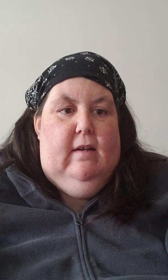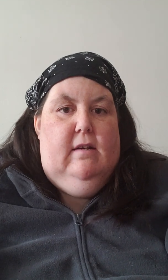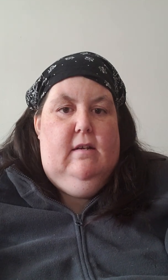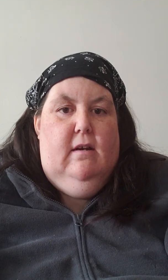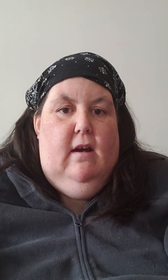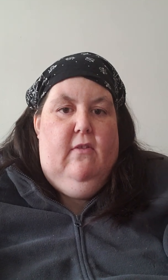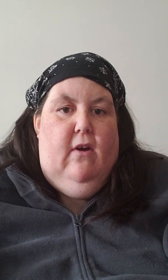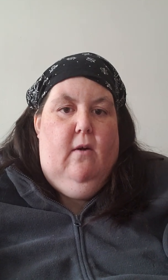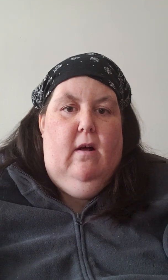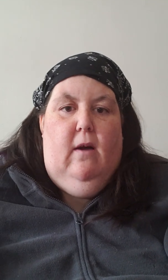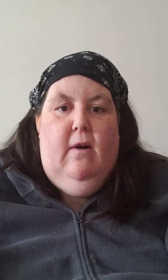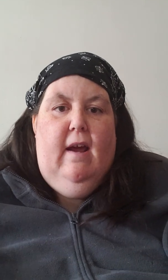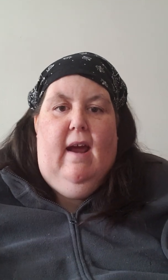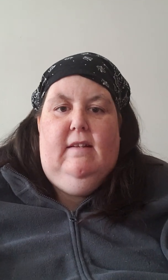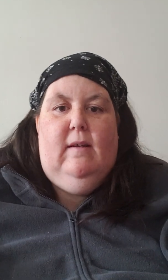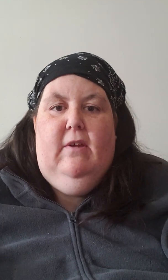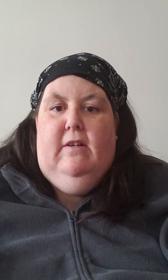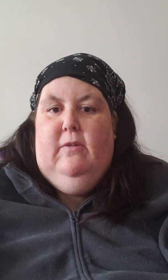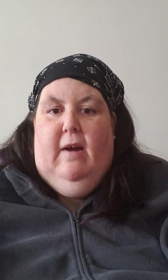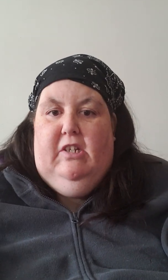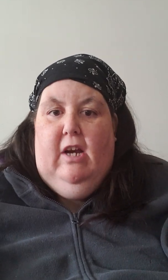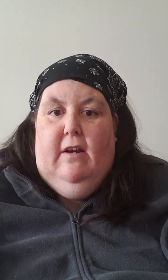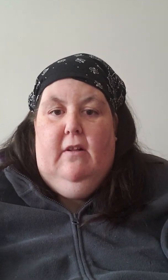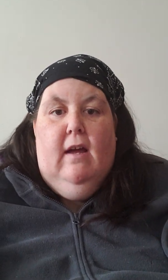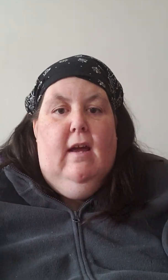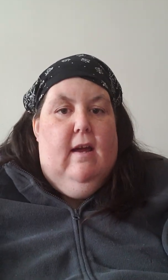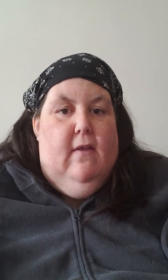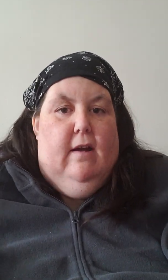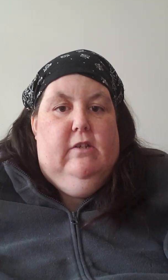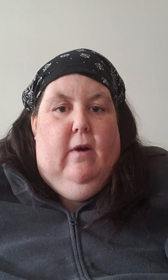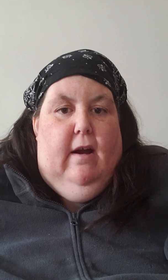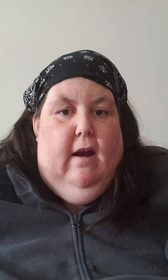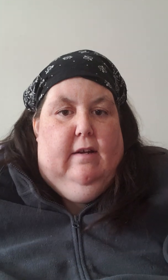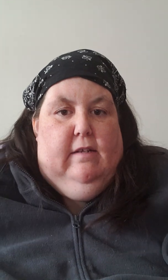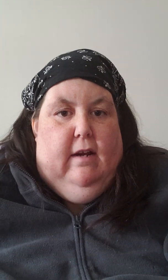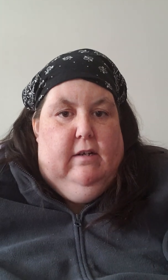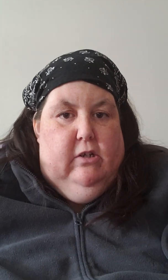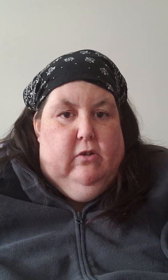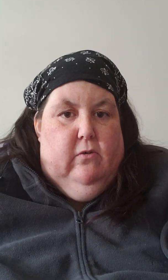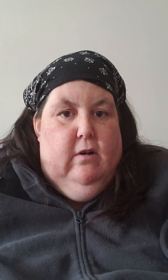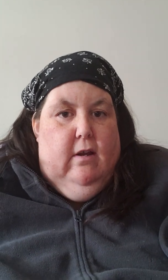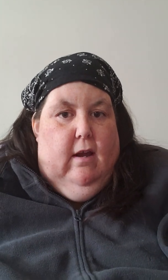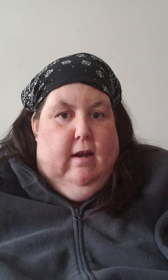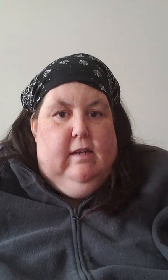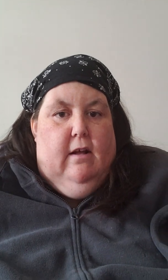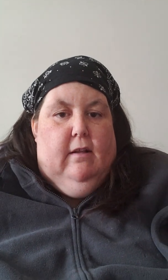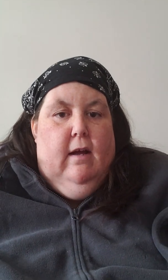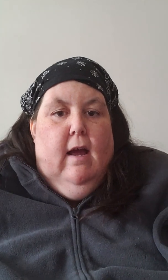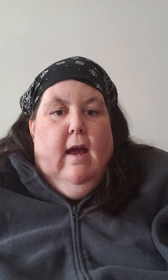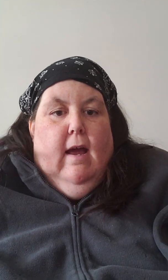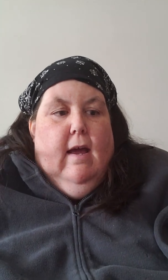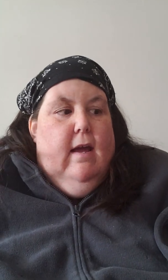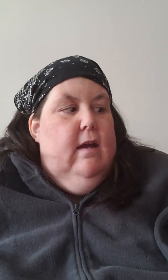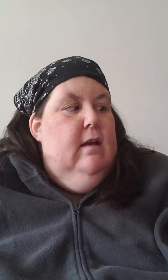But I thought, well, I want to add something into my channel, and that is why I decided to do ASL.